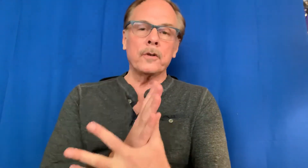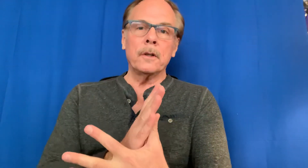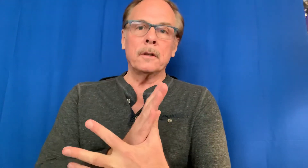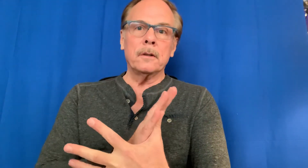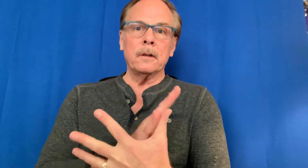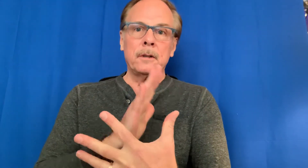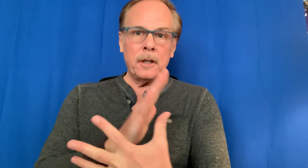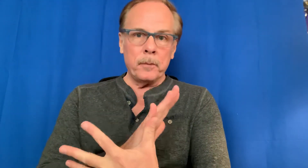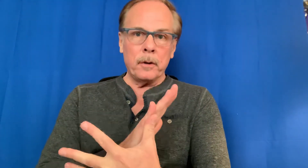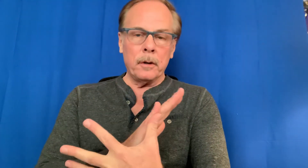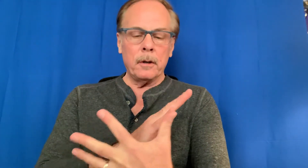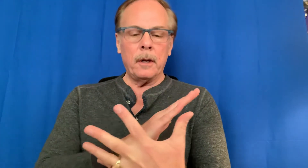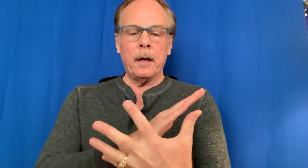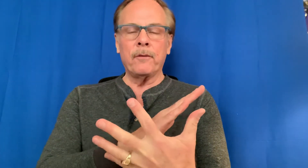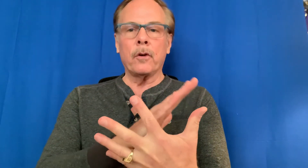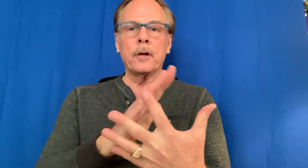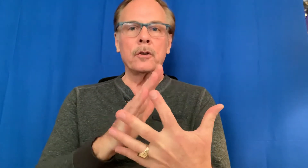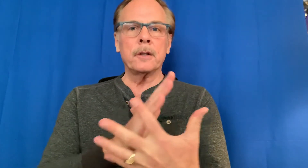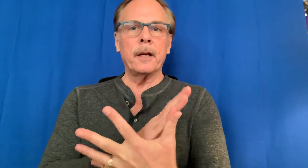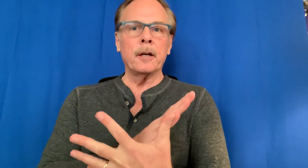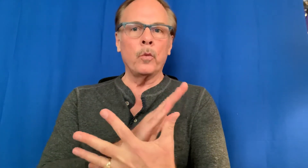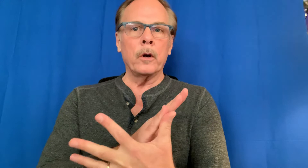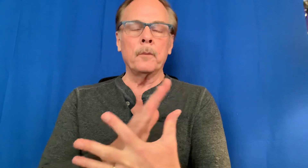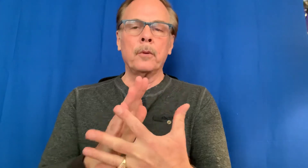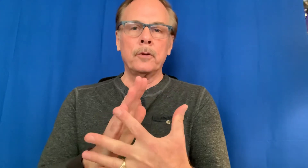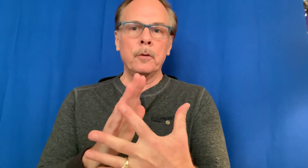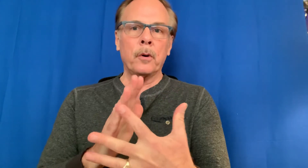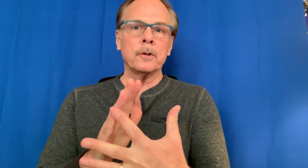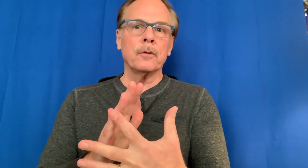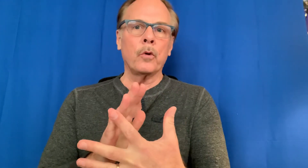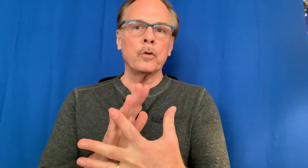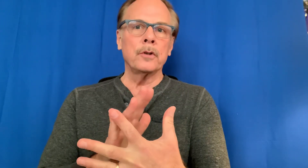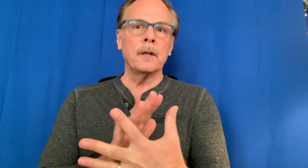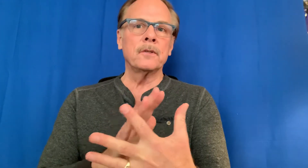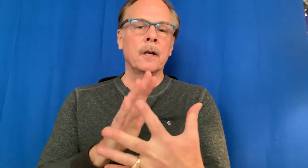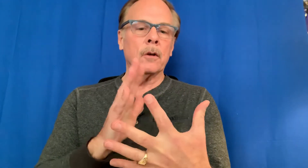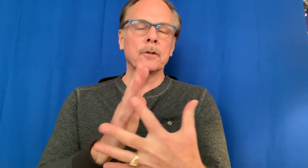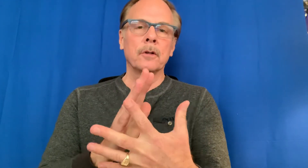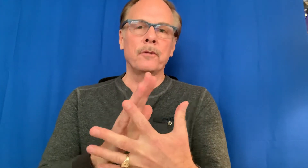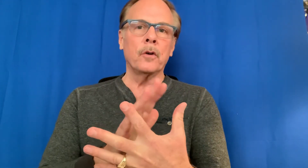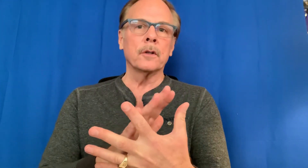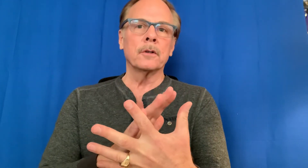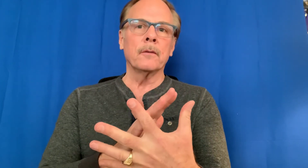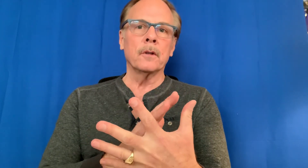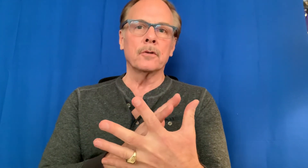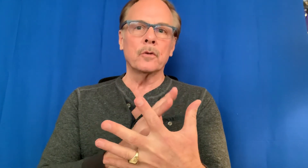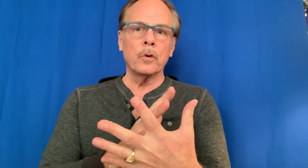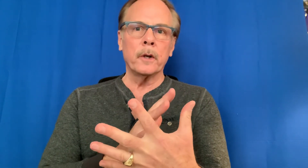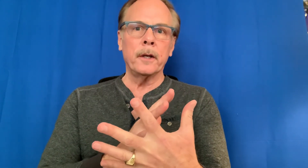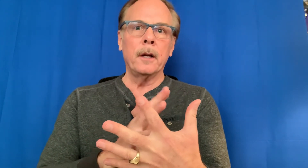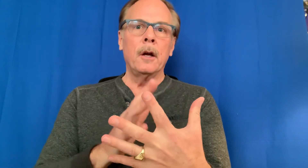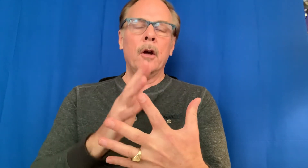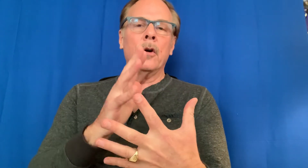watching timbre and for understanding 1- and 2-person role shifts, and also the focus of the story,